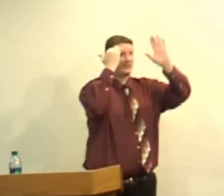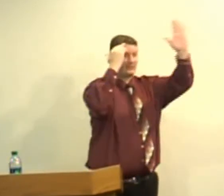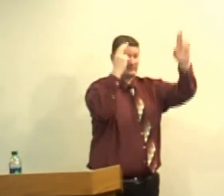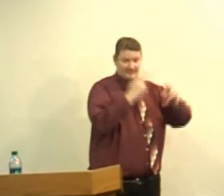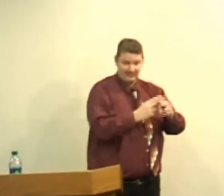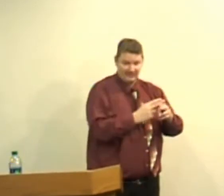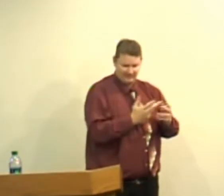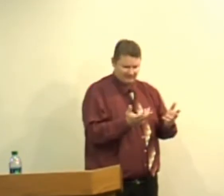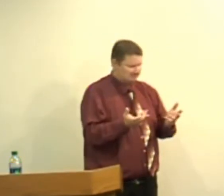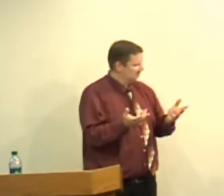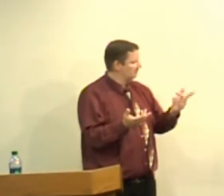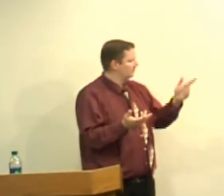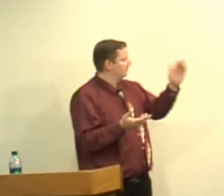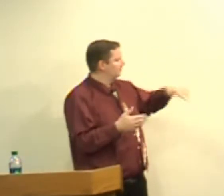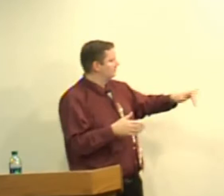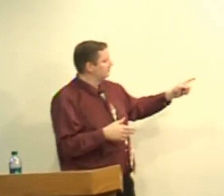that acknowledge His name.